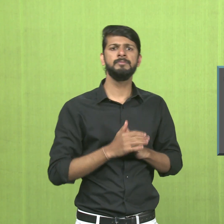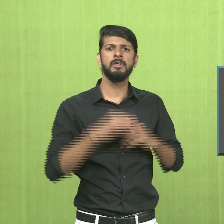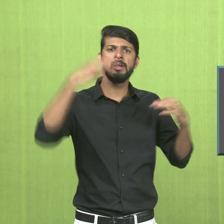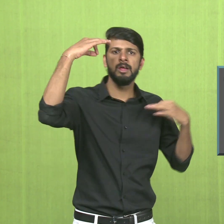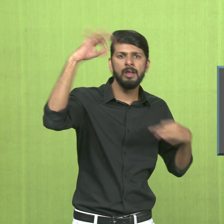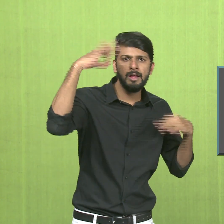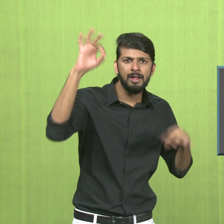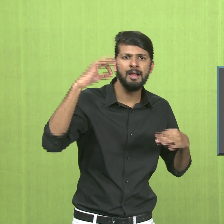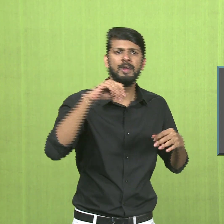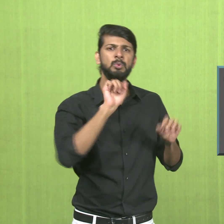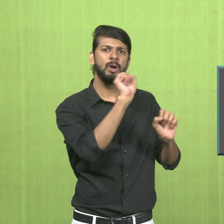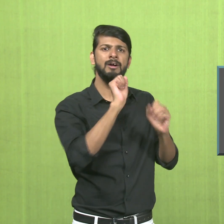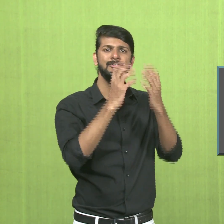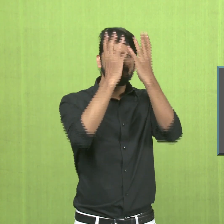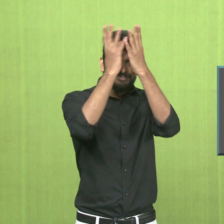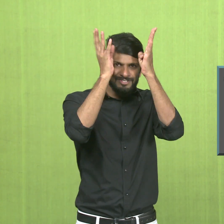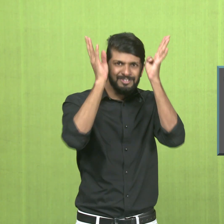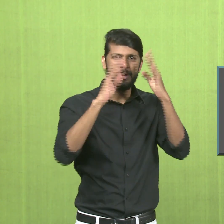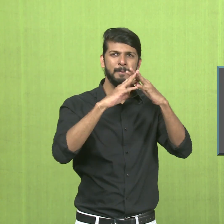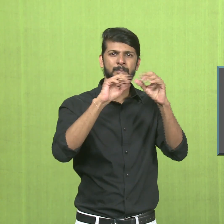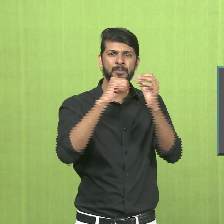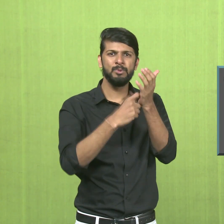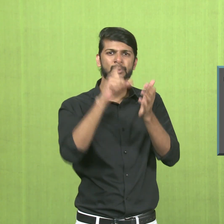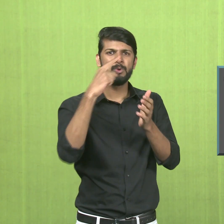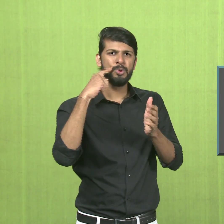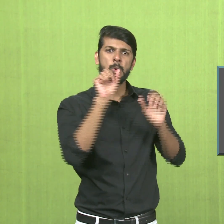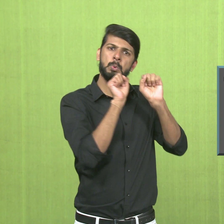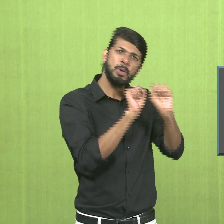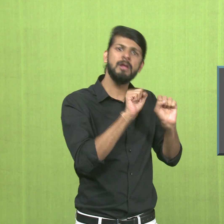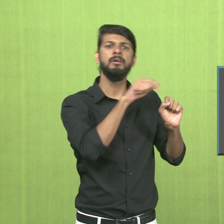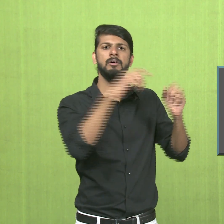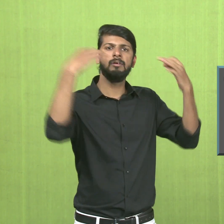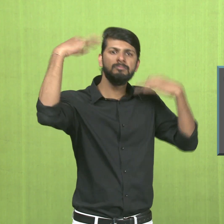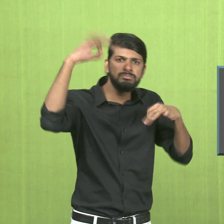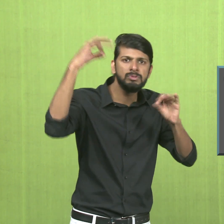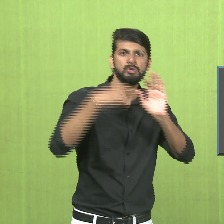then there are men and women shown dancing. These are the Varli people.